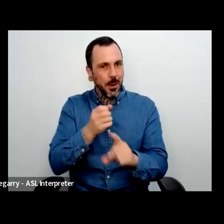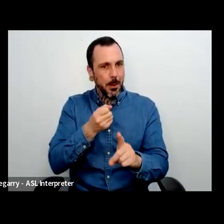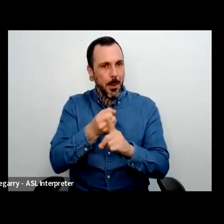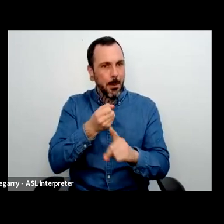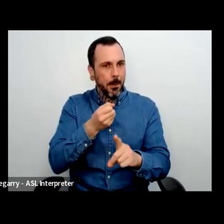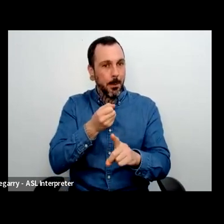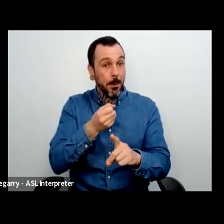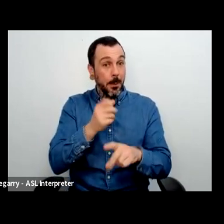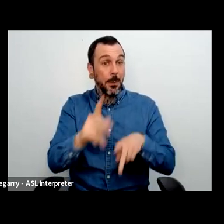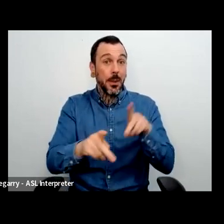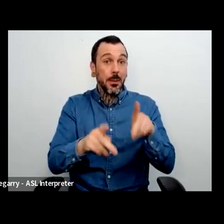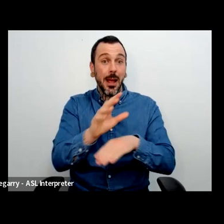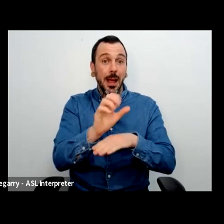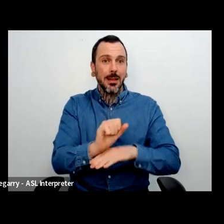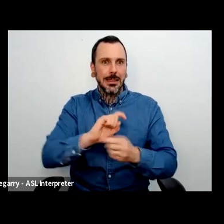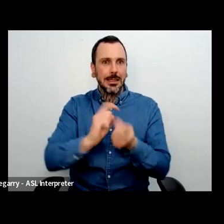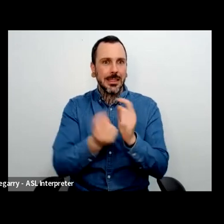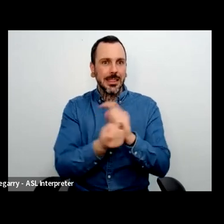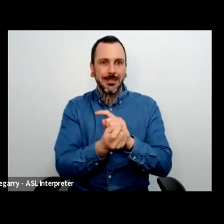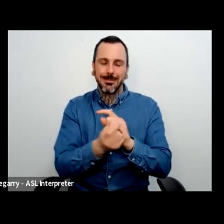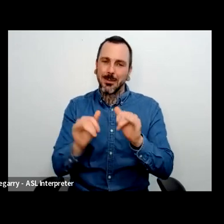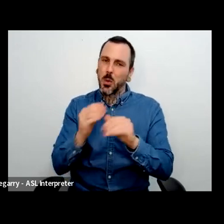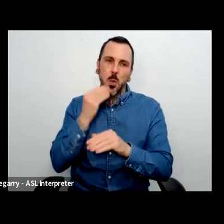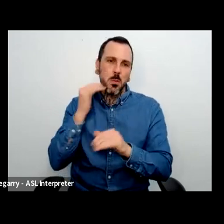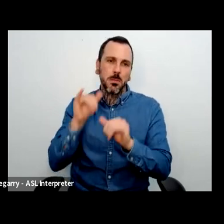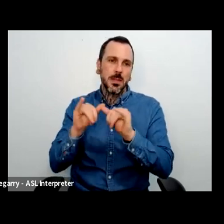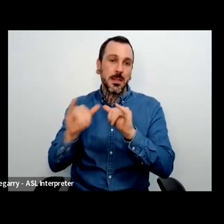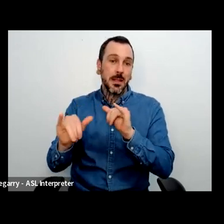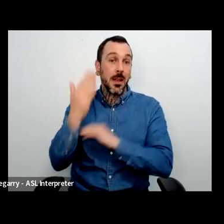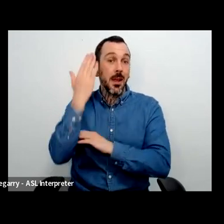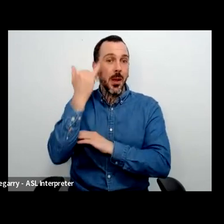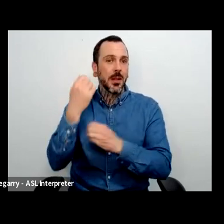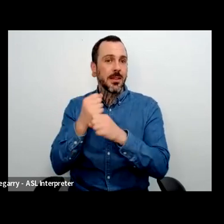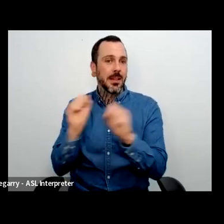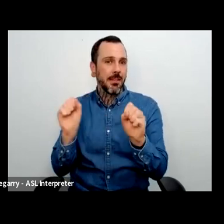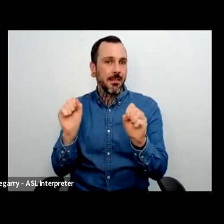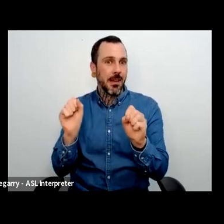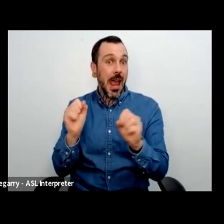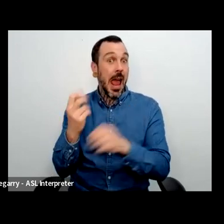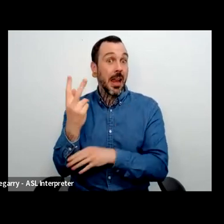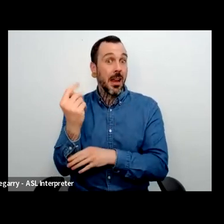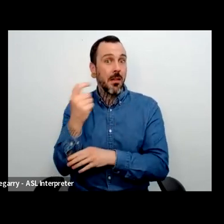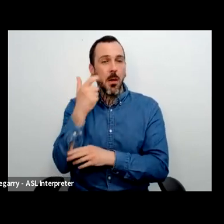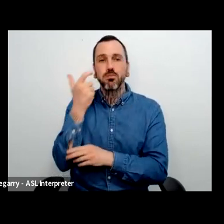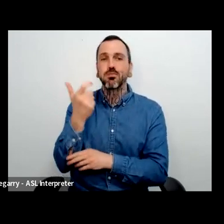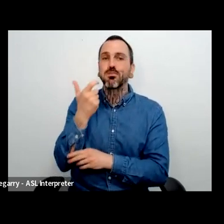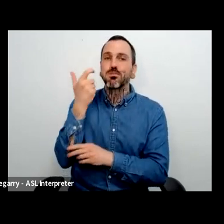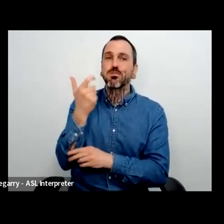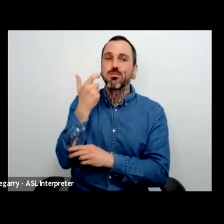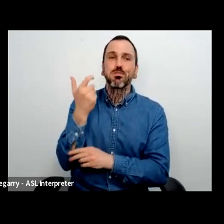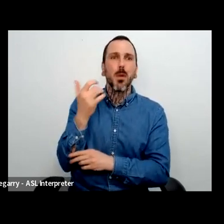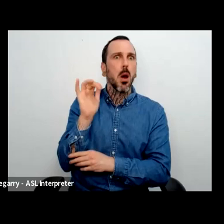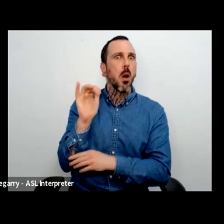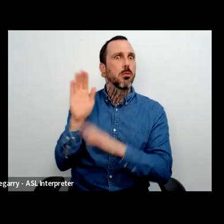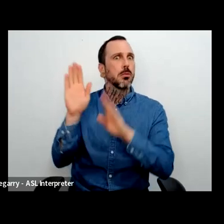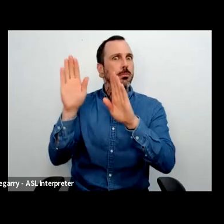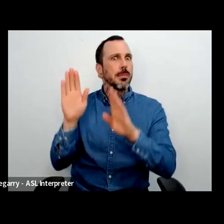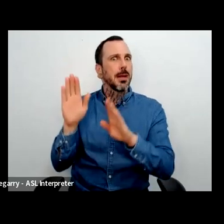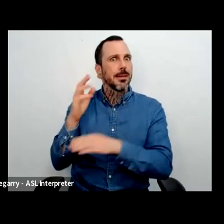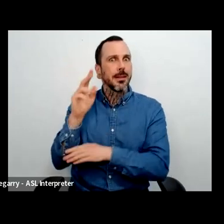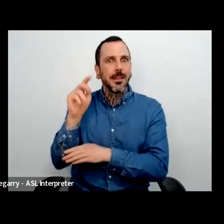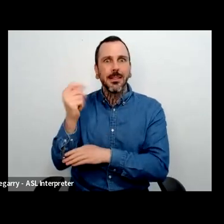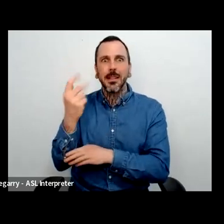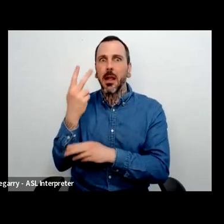because they felt safer. And you can watch extremely good shows on these streaming services. And I'm just